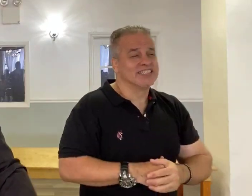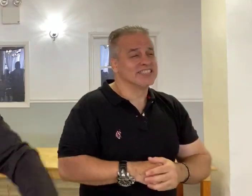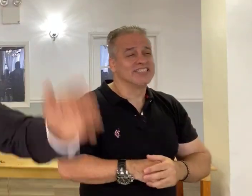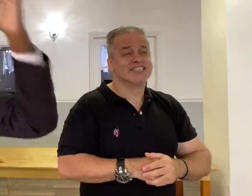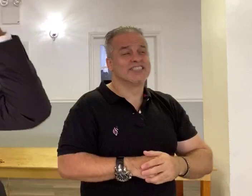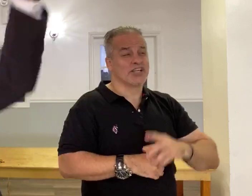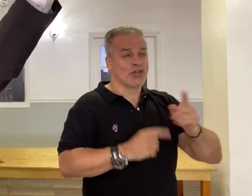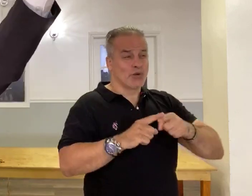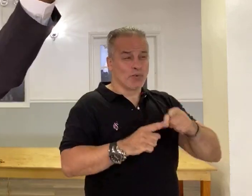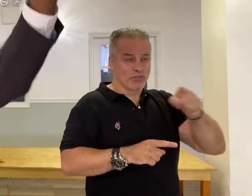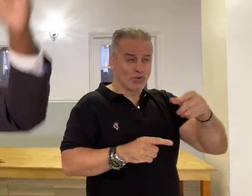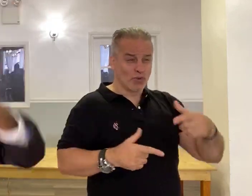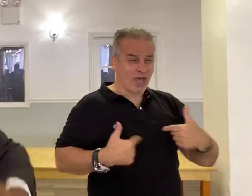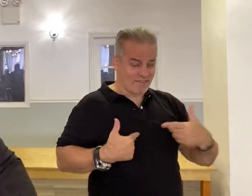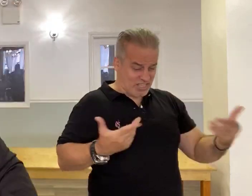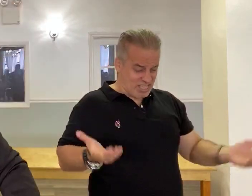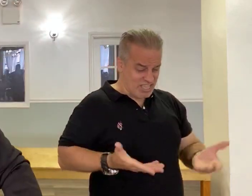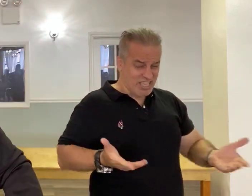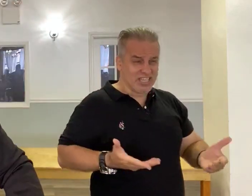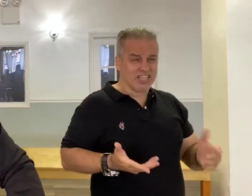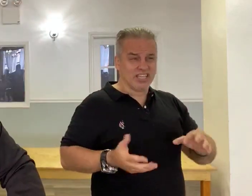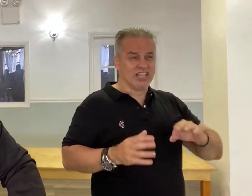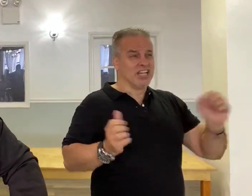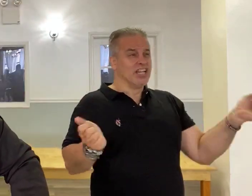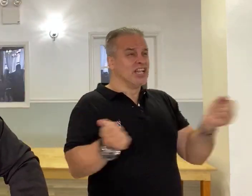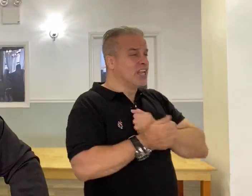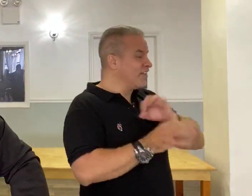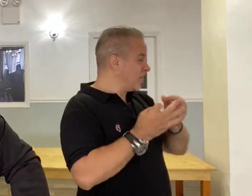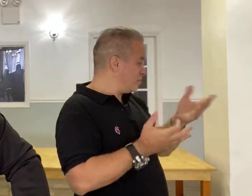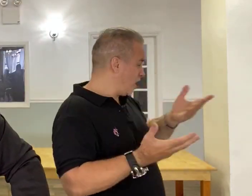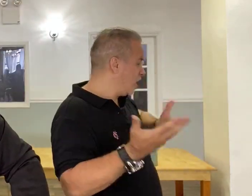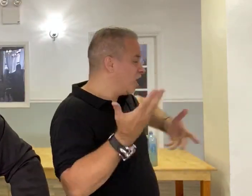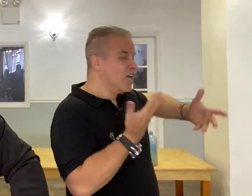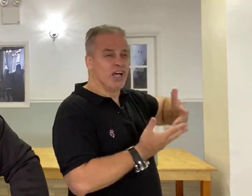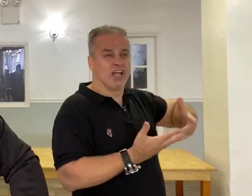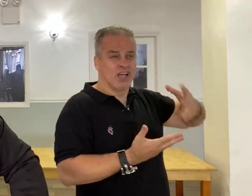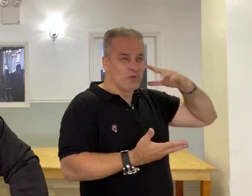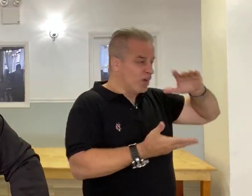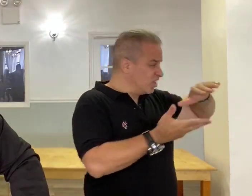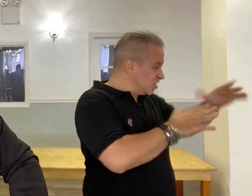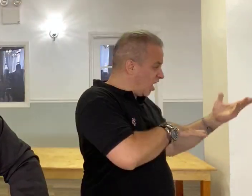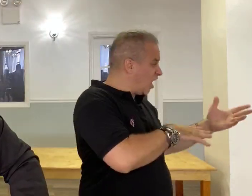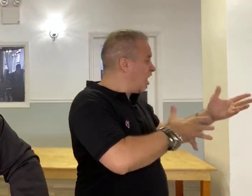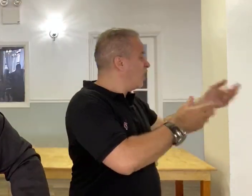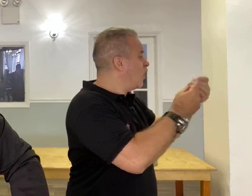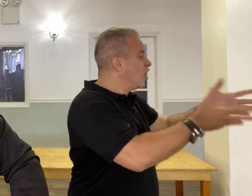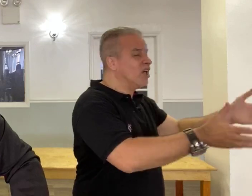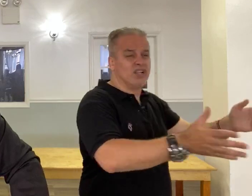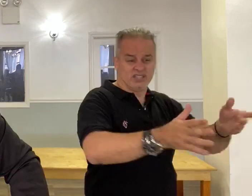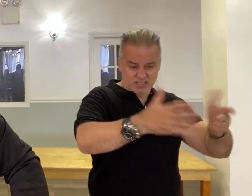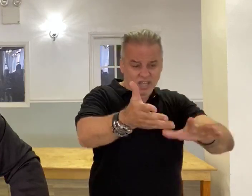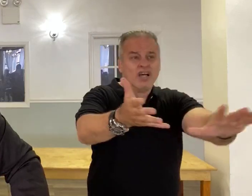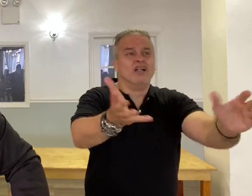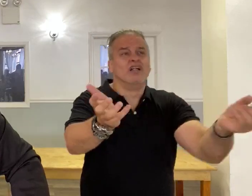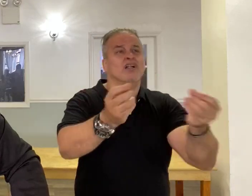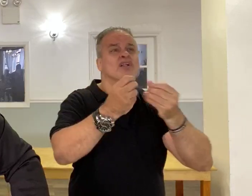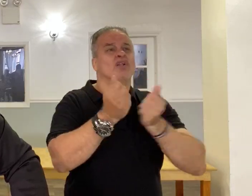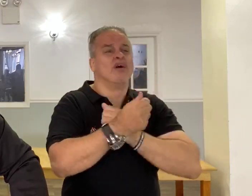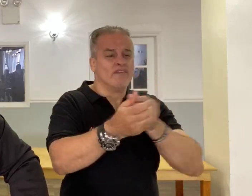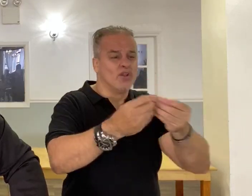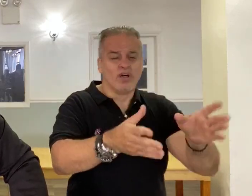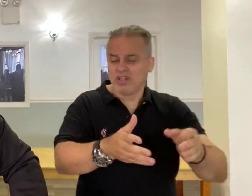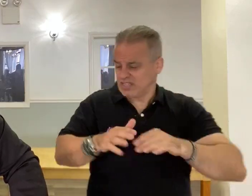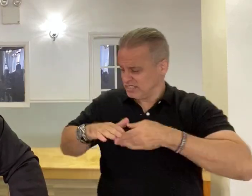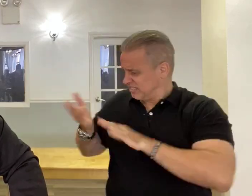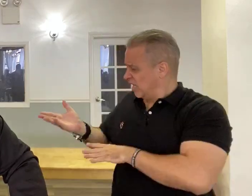in heaven, there's no more death. The Bible says, neither sorrow nor crying,